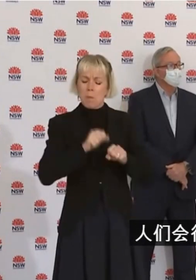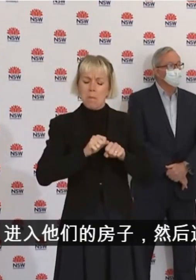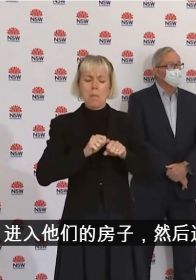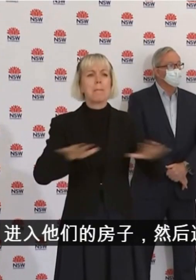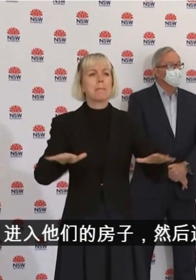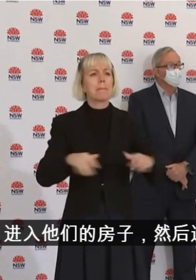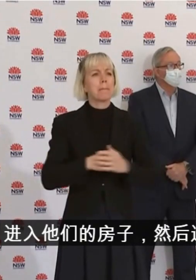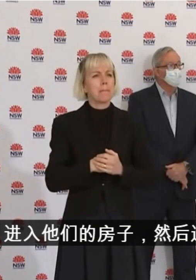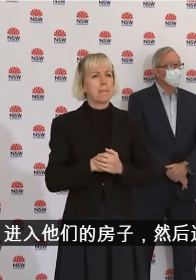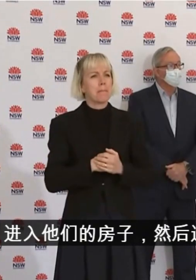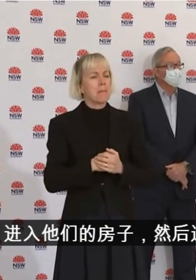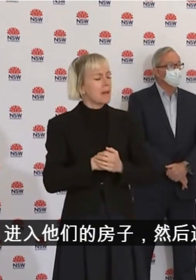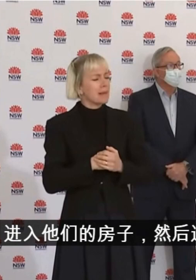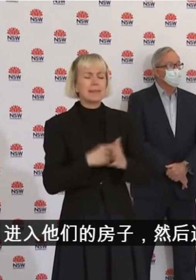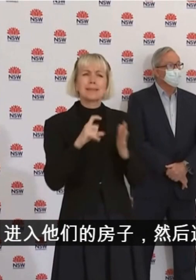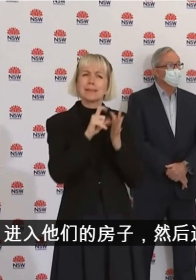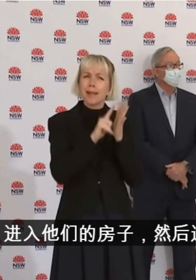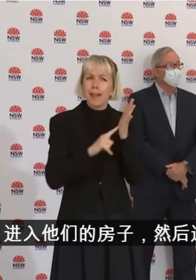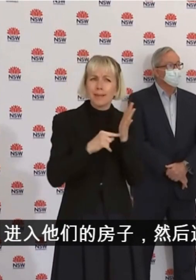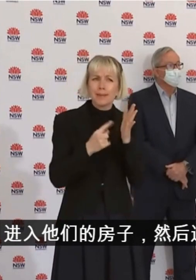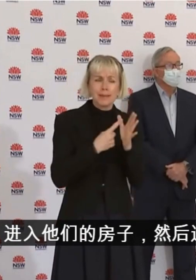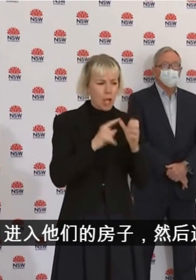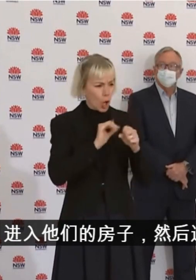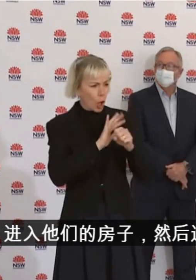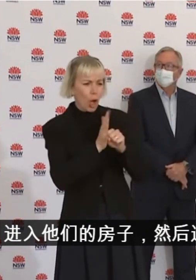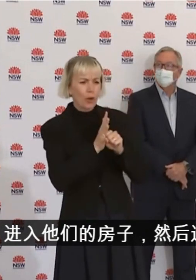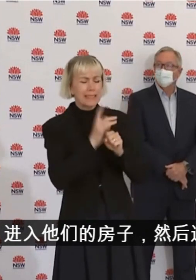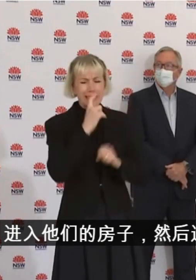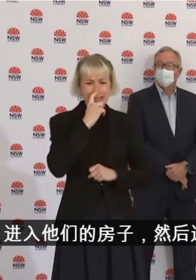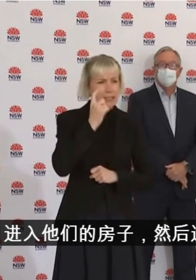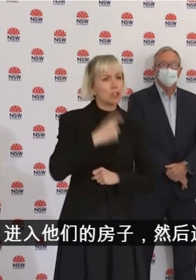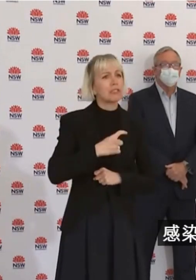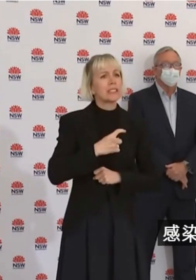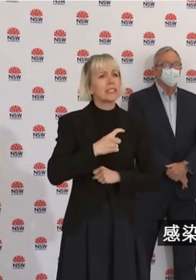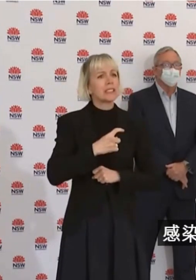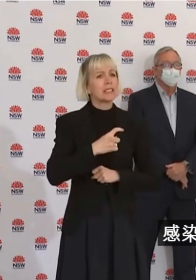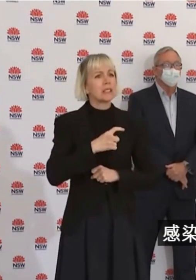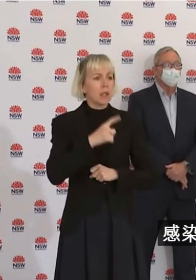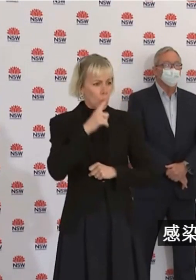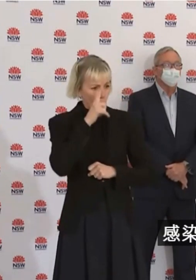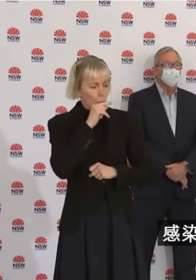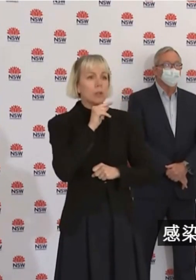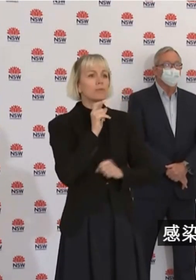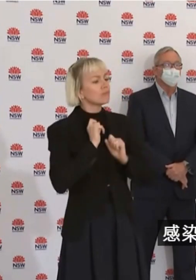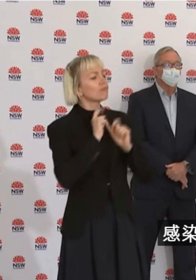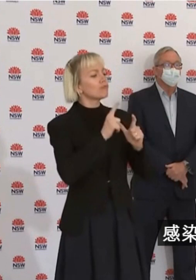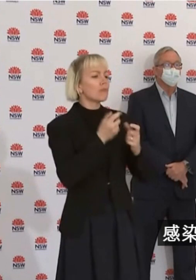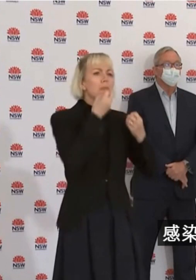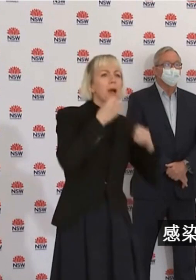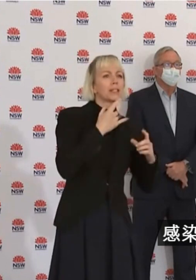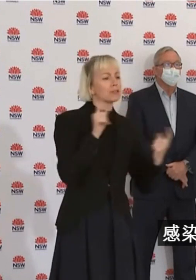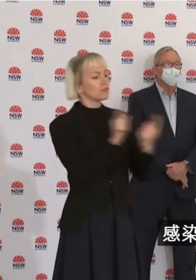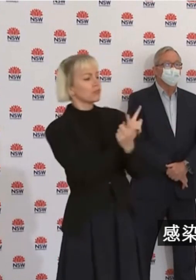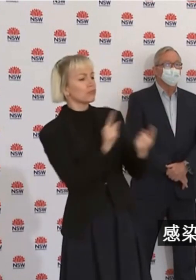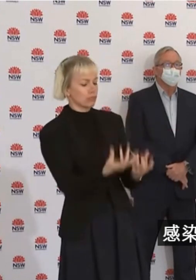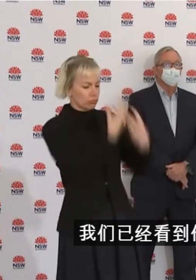invite people into their house, and each and every one of those people then returns to their home with the bright prospect